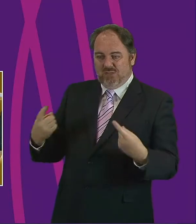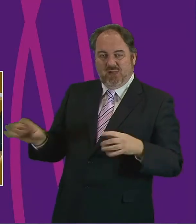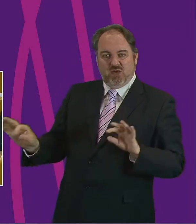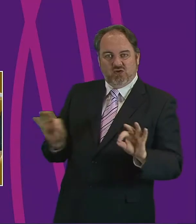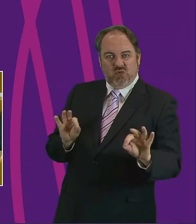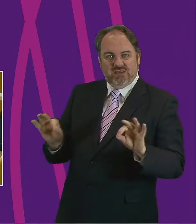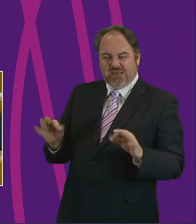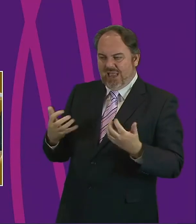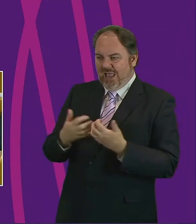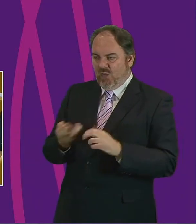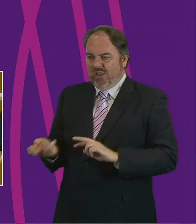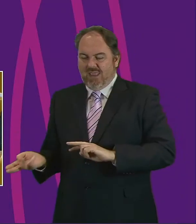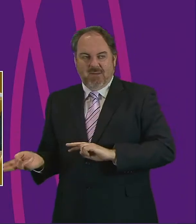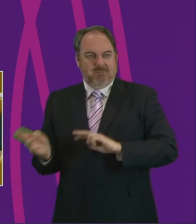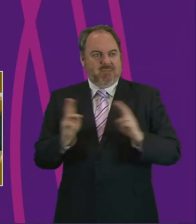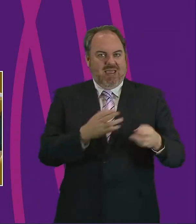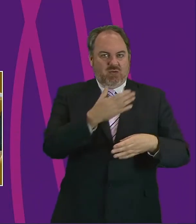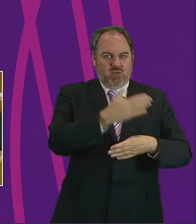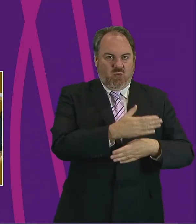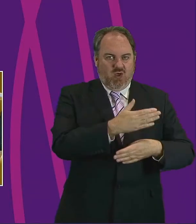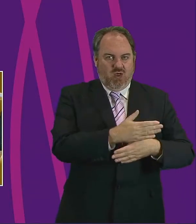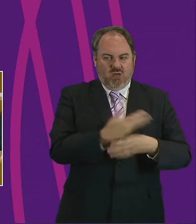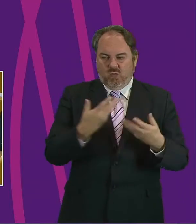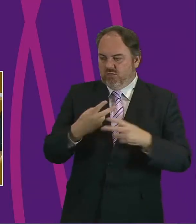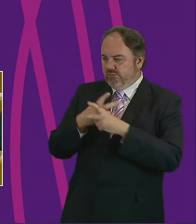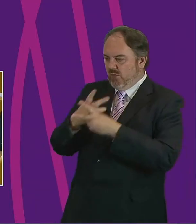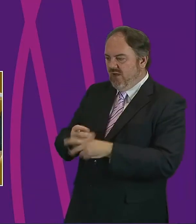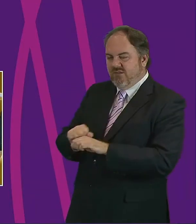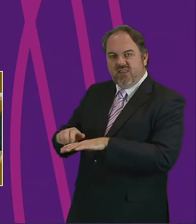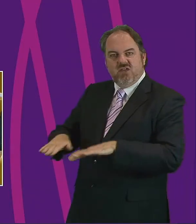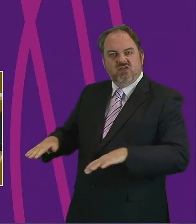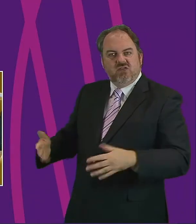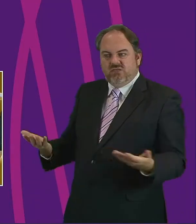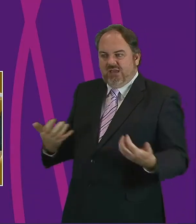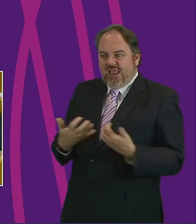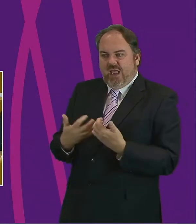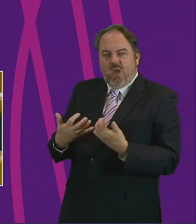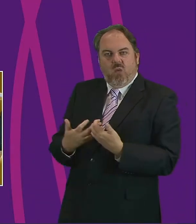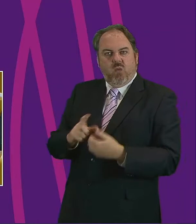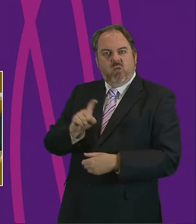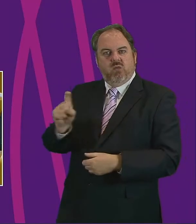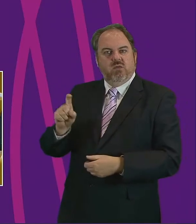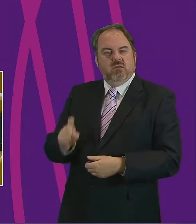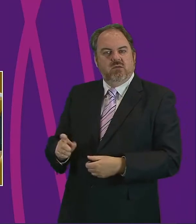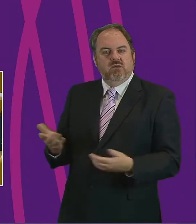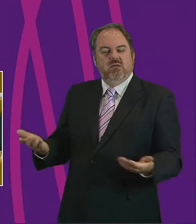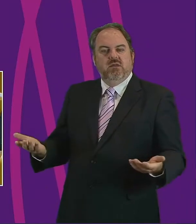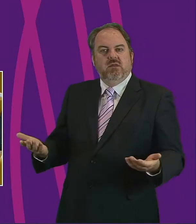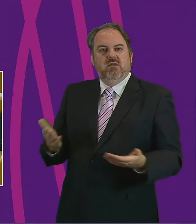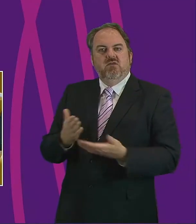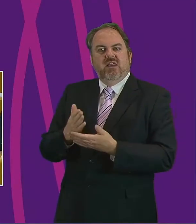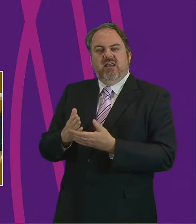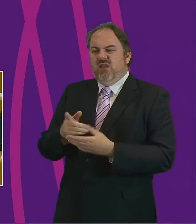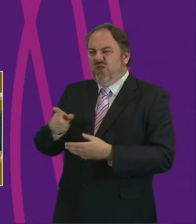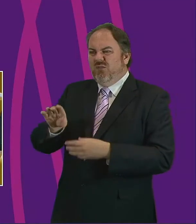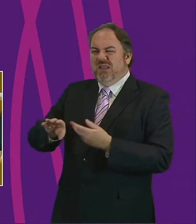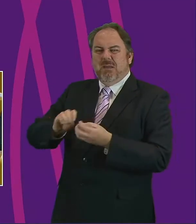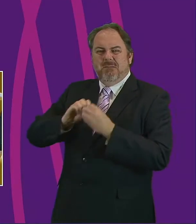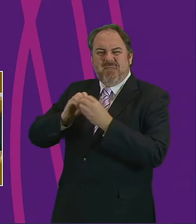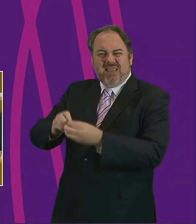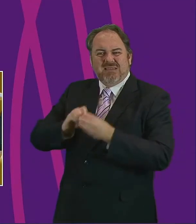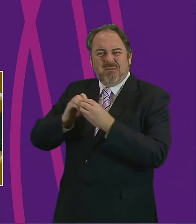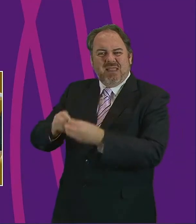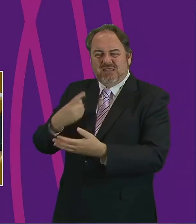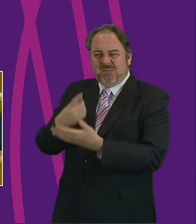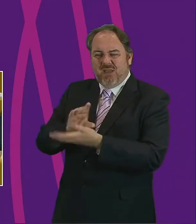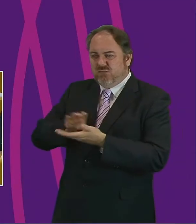They cannot choose between their job and their children. The Scottish Government ramped up NHS capacity. It pumped billions of pounds